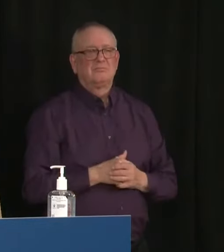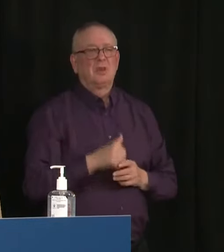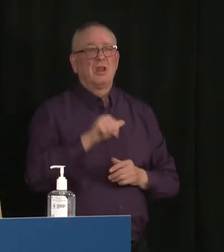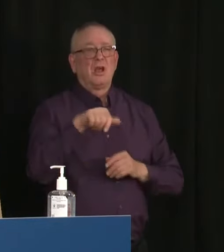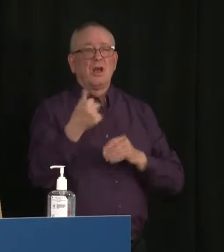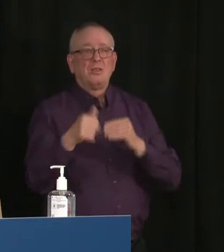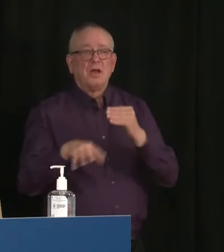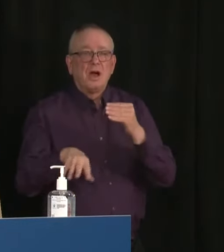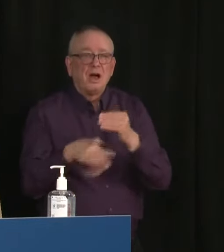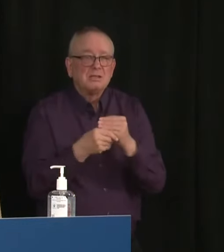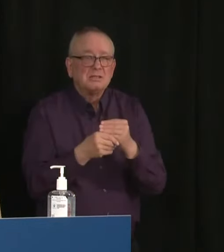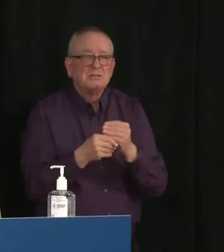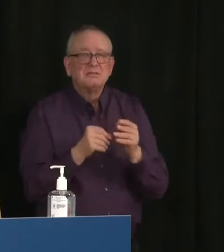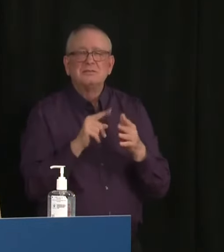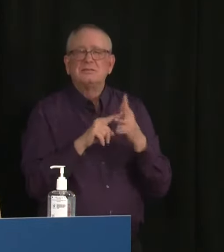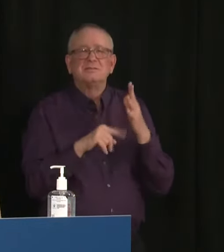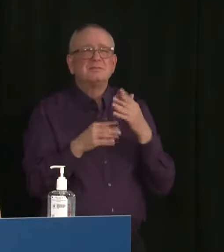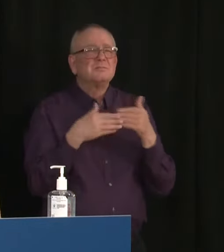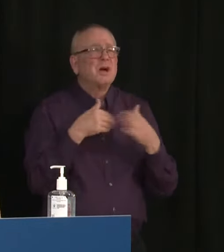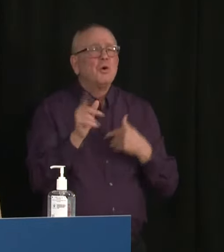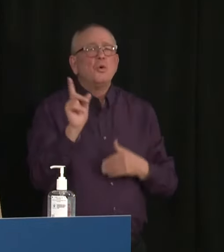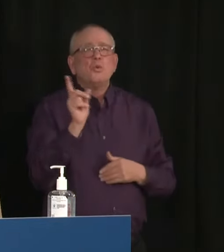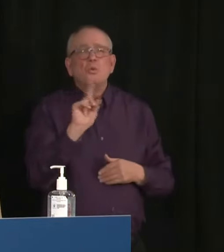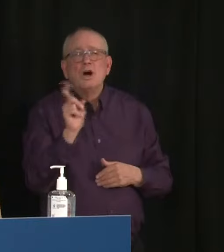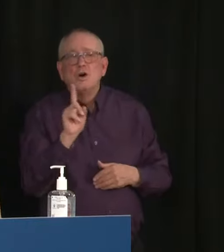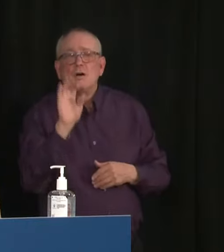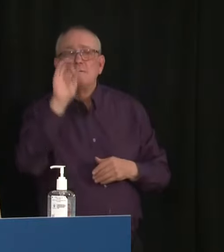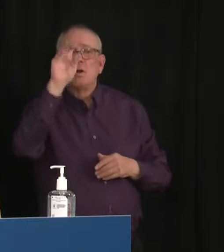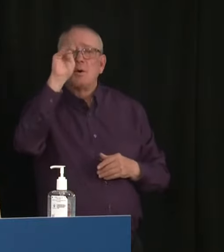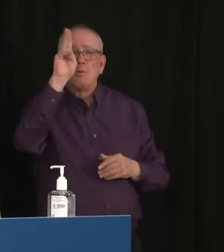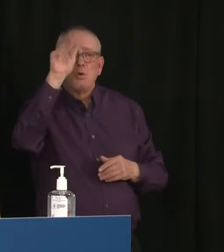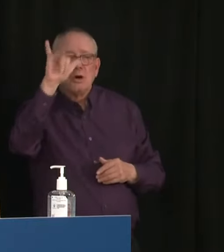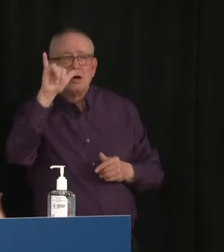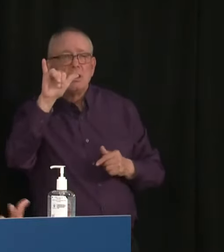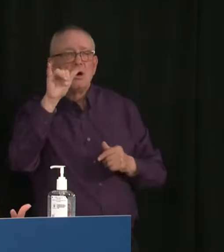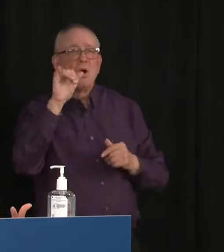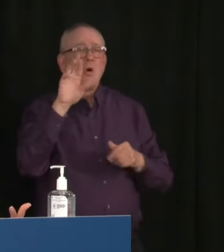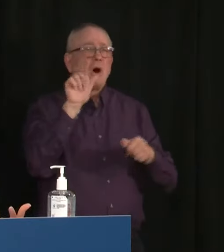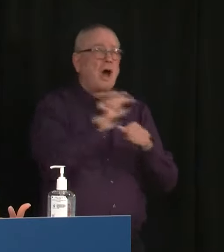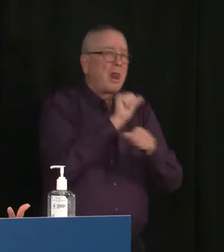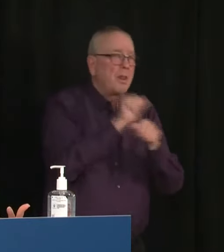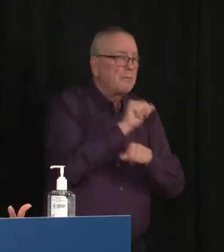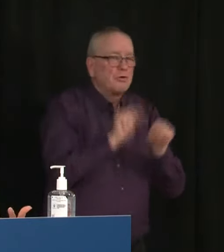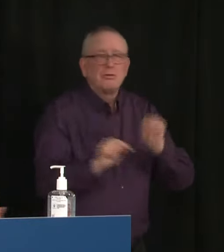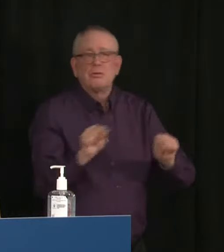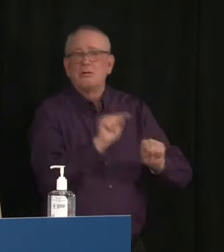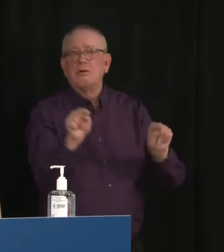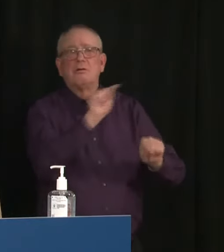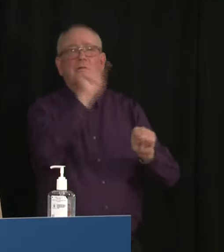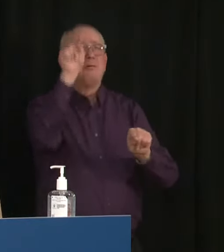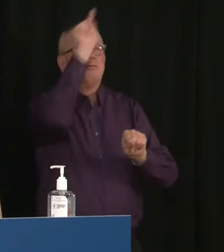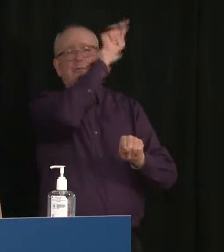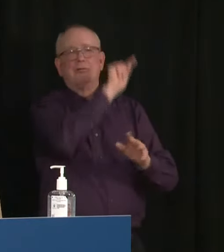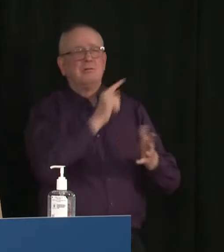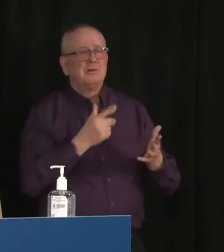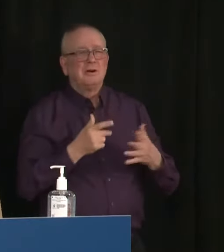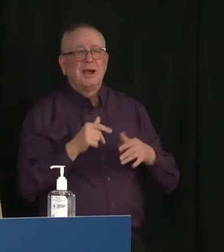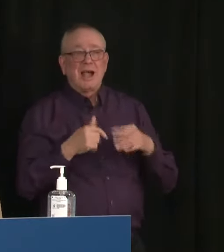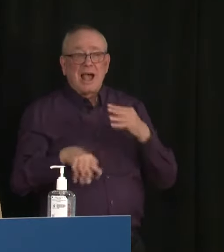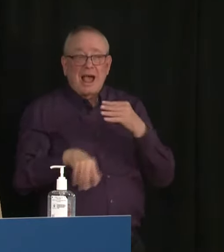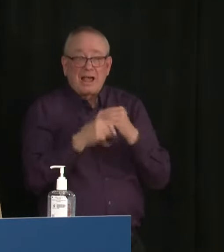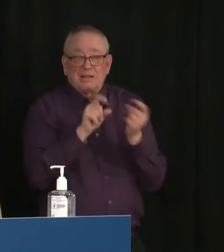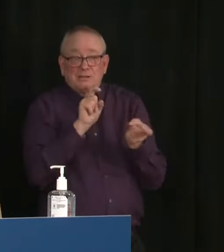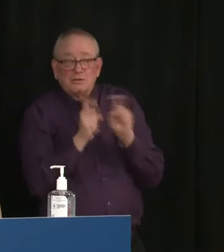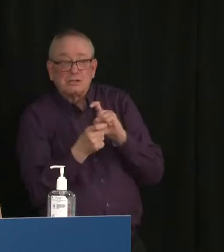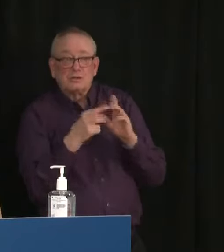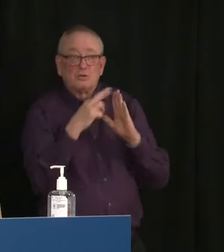other areas of the province. Is there anything more that's needed? But again, that is a decision that hasn't been made